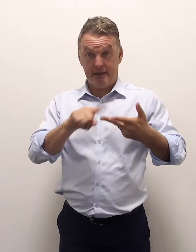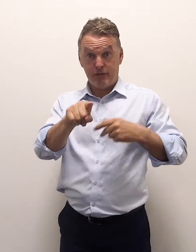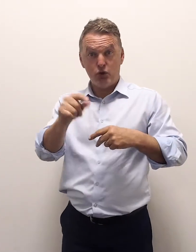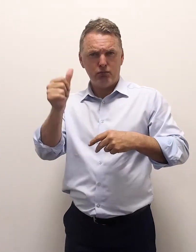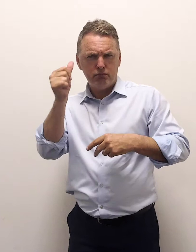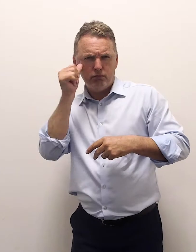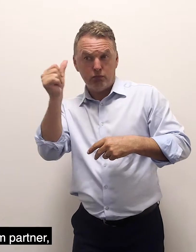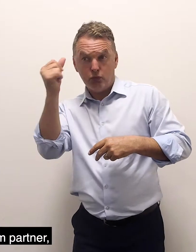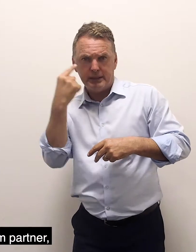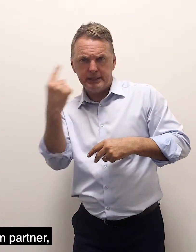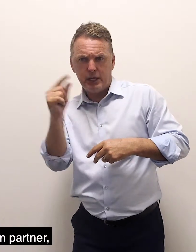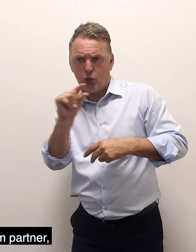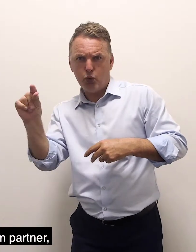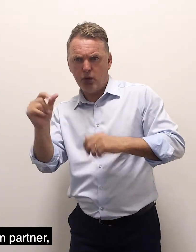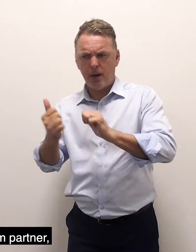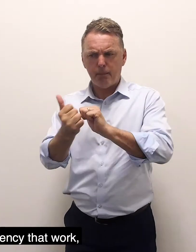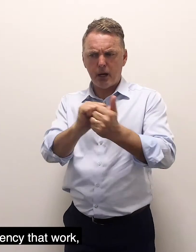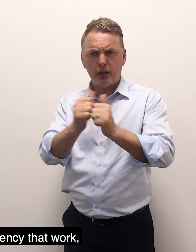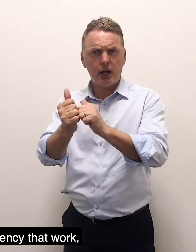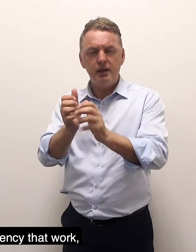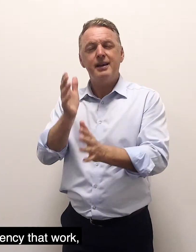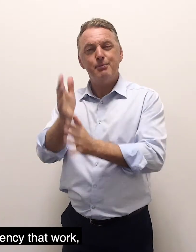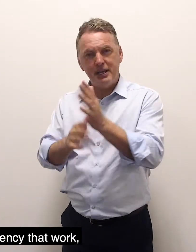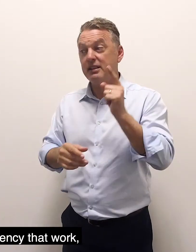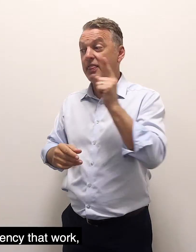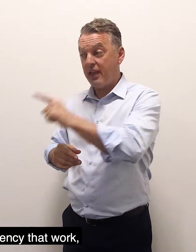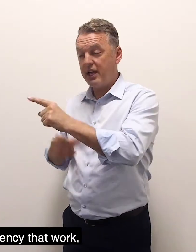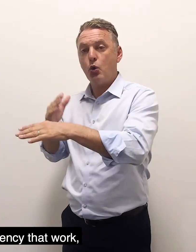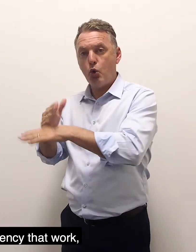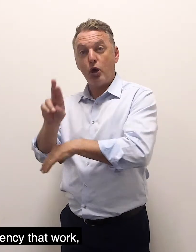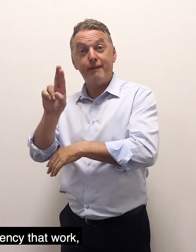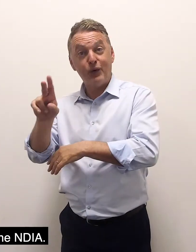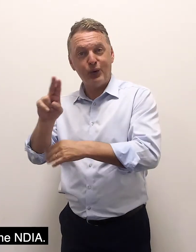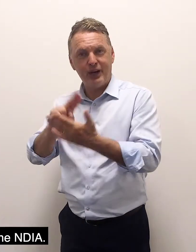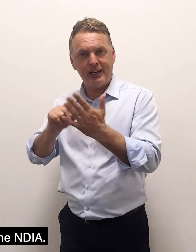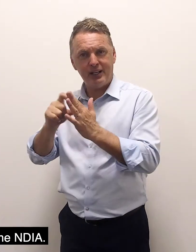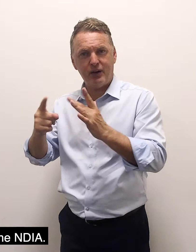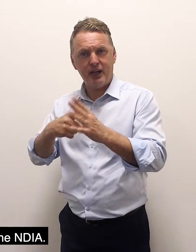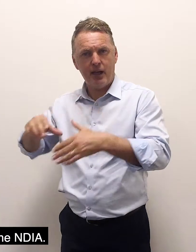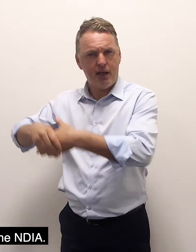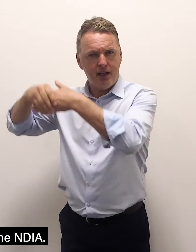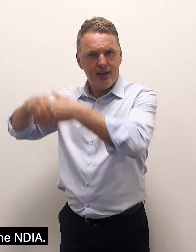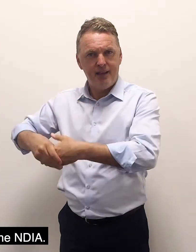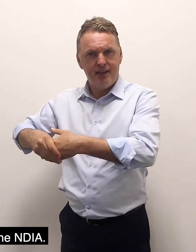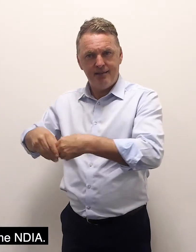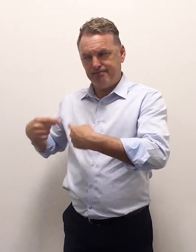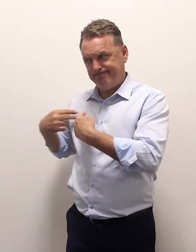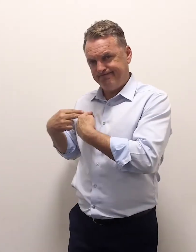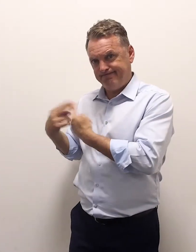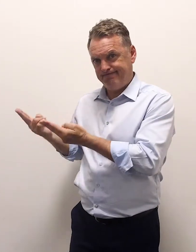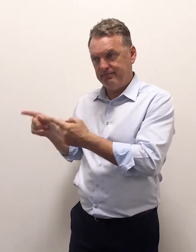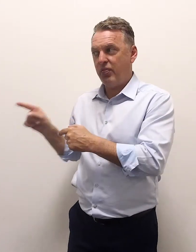community. So if you hear the term partner, it means they're another agency that work and do the work for the